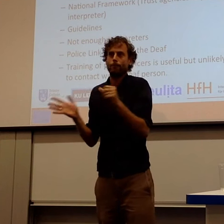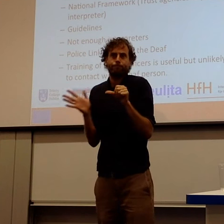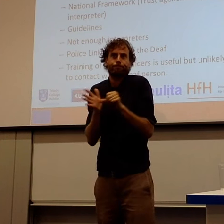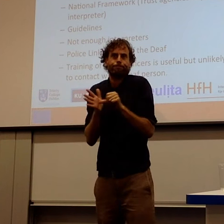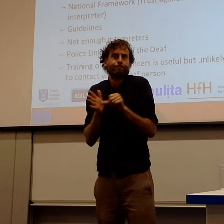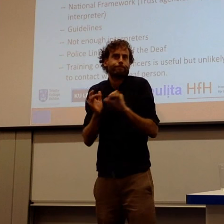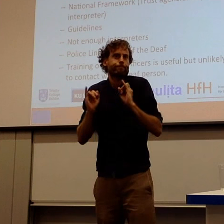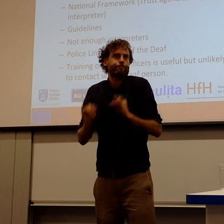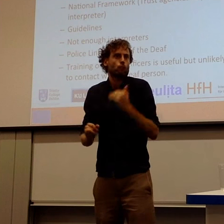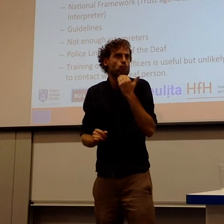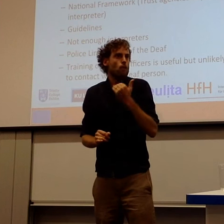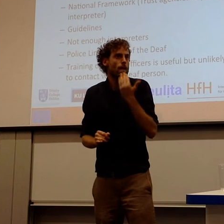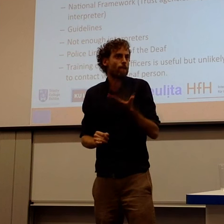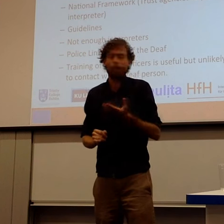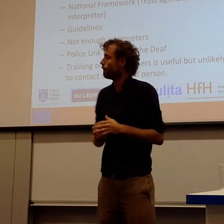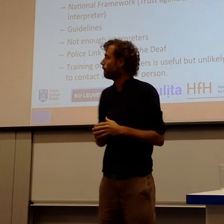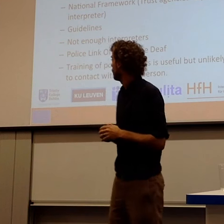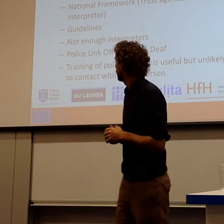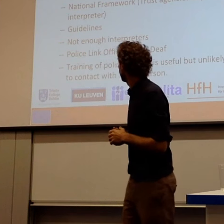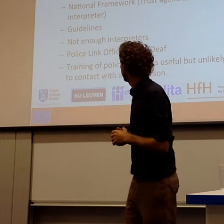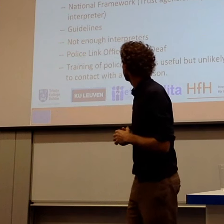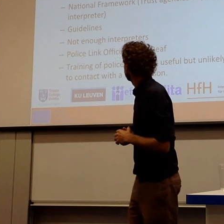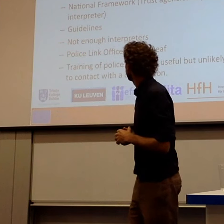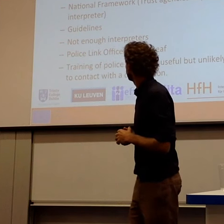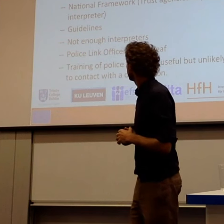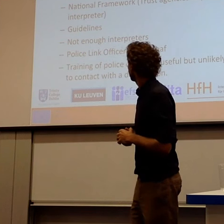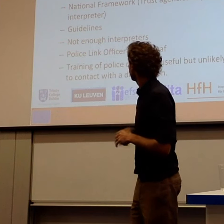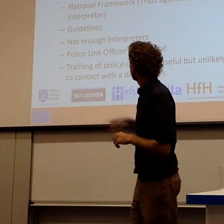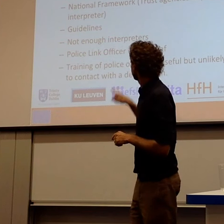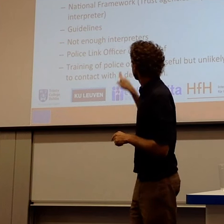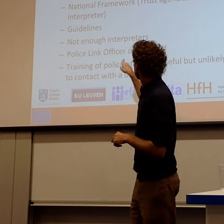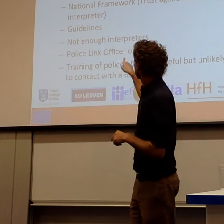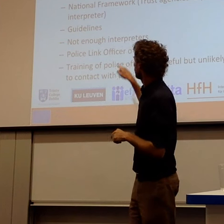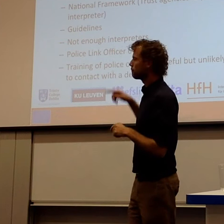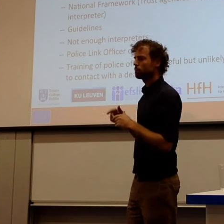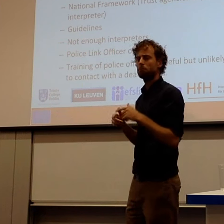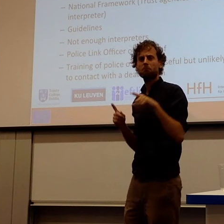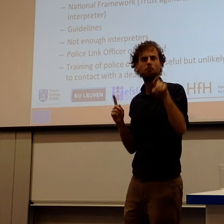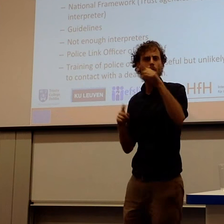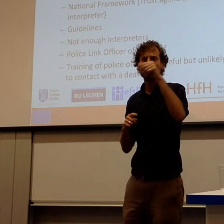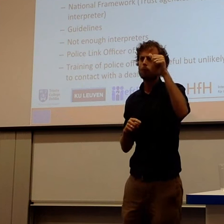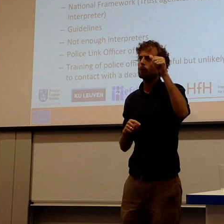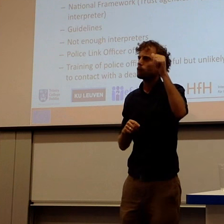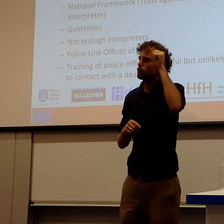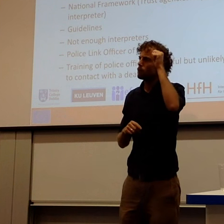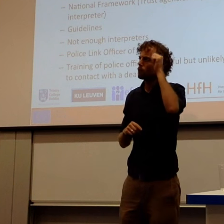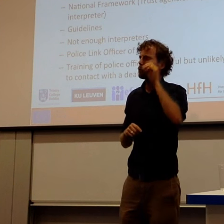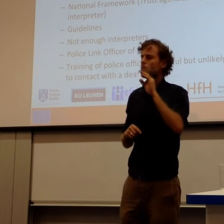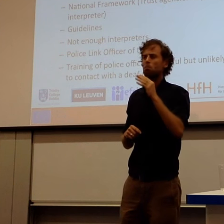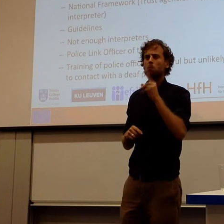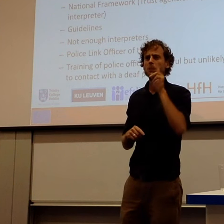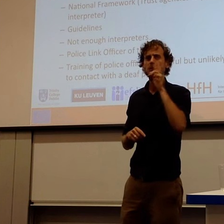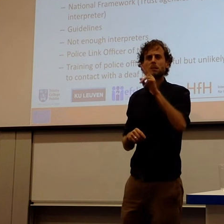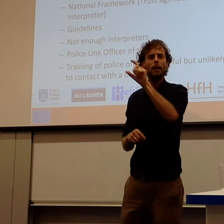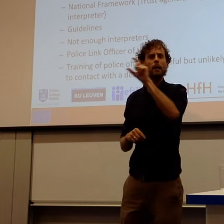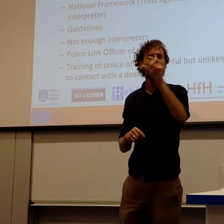lack of interpreters on the ground, the fact that there weren't enough interpreters in the community to meet the needs as they presented themselves. The next point, I don't know if